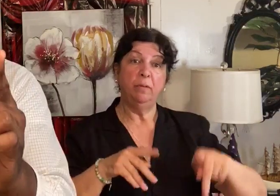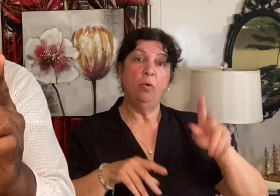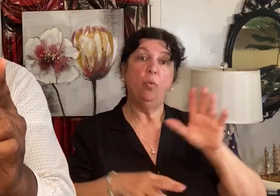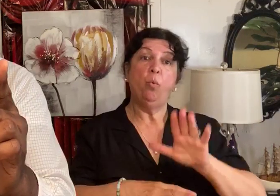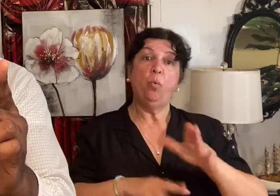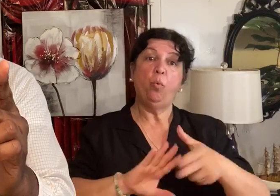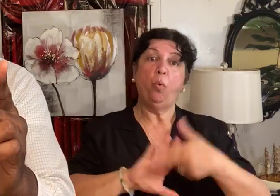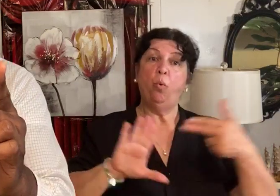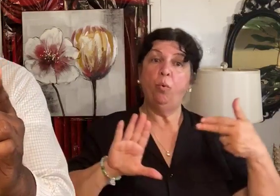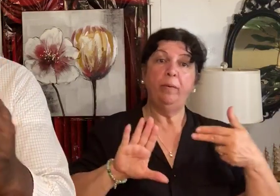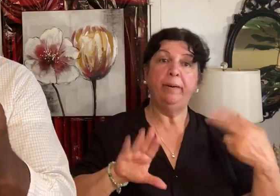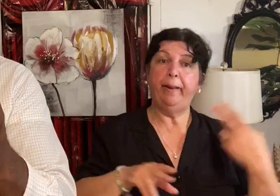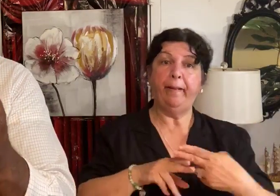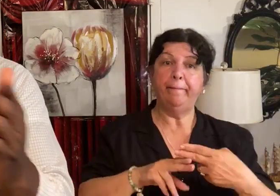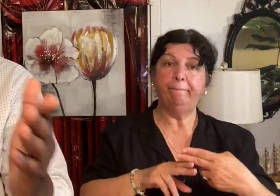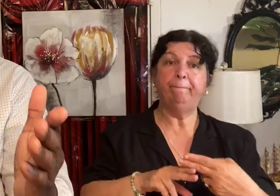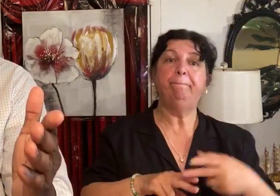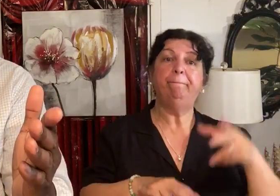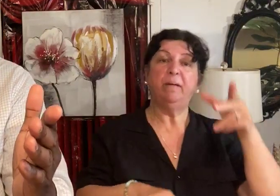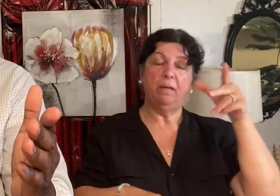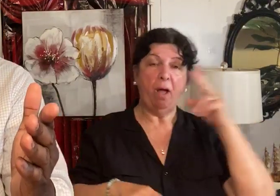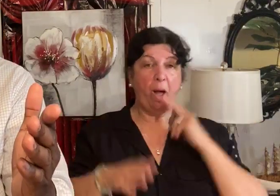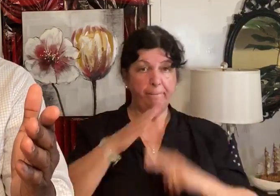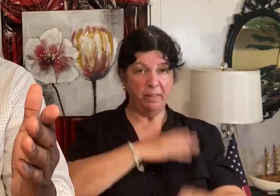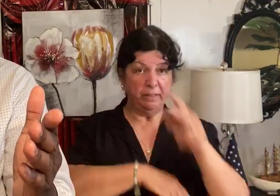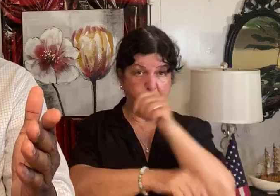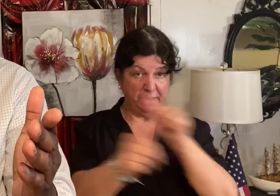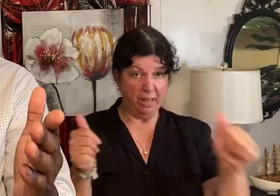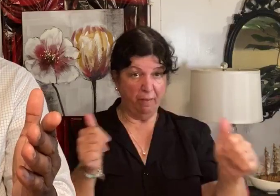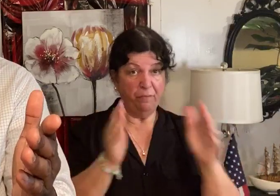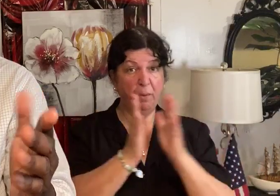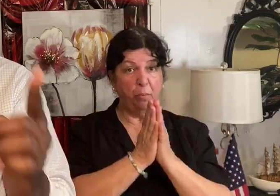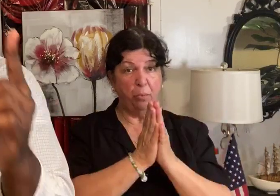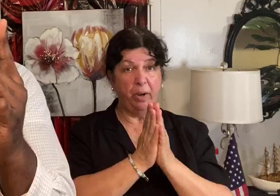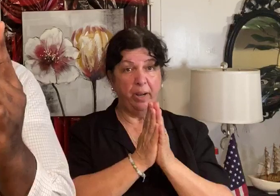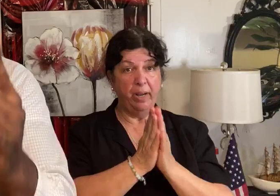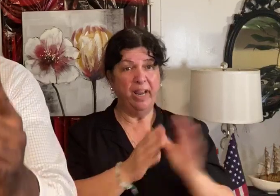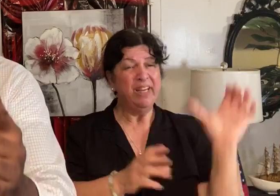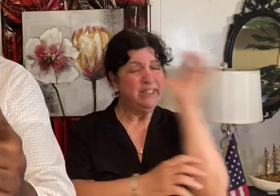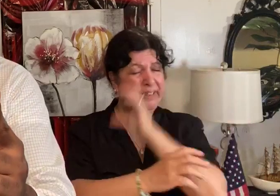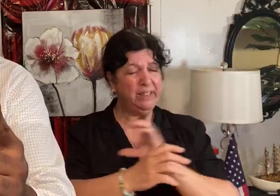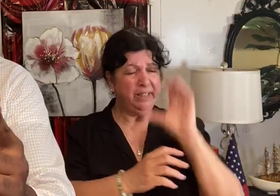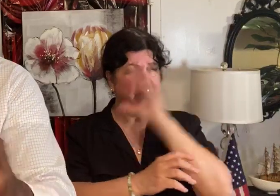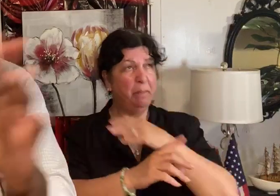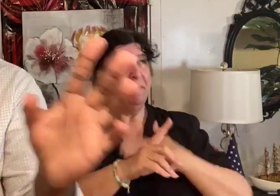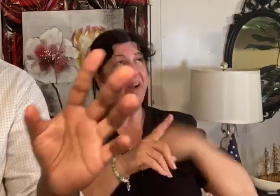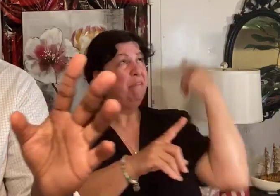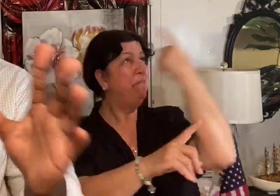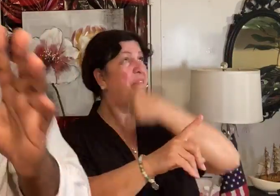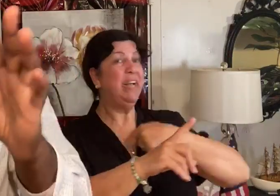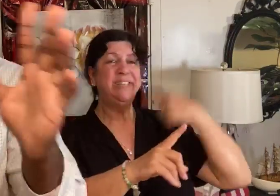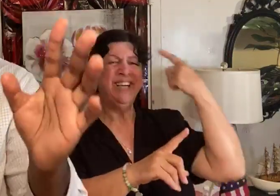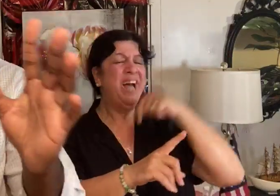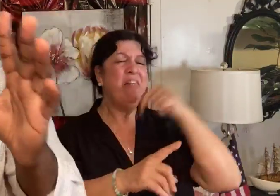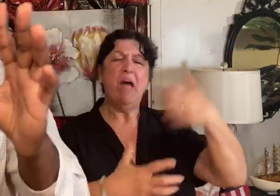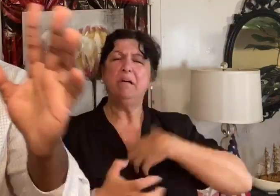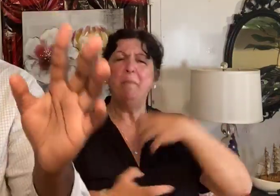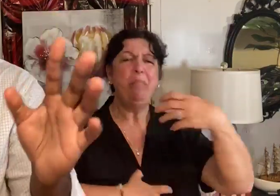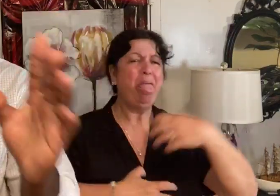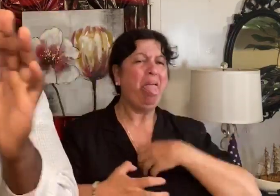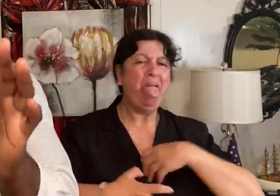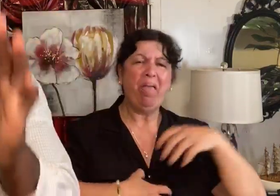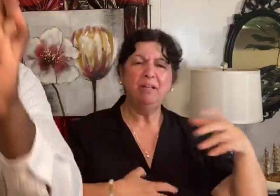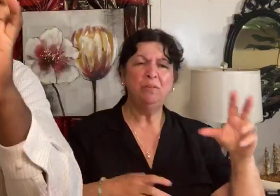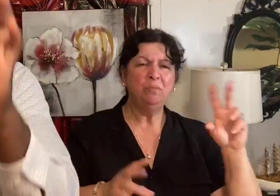are called by my name, shall humble themselves and pray and seek my face, not complain, bicker,